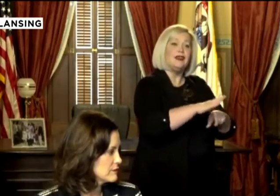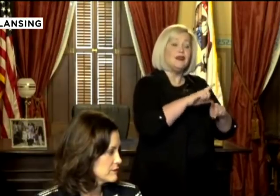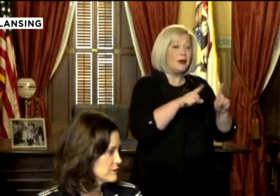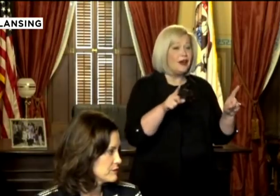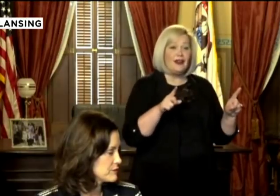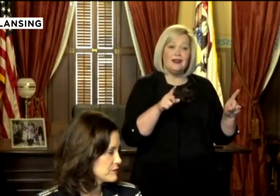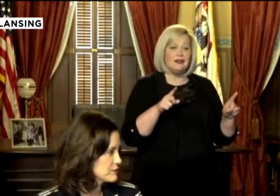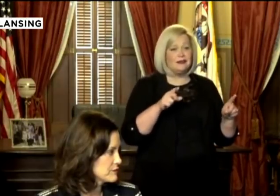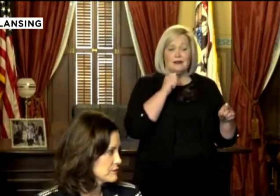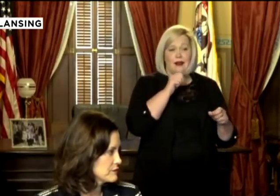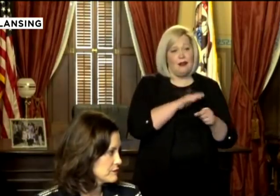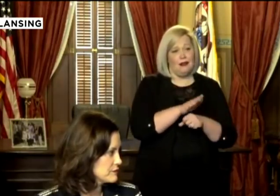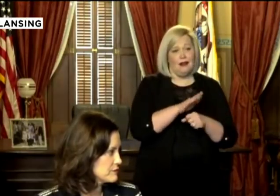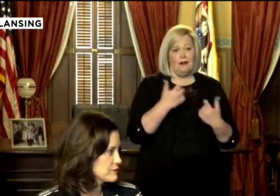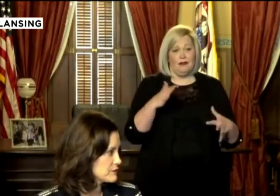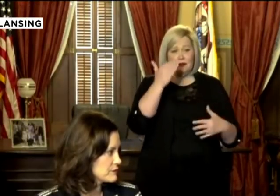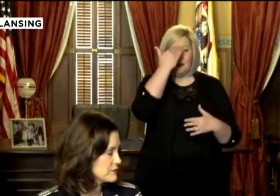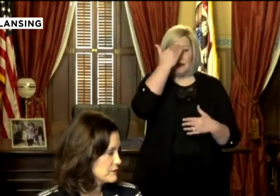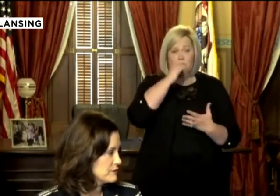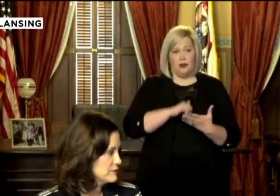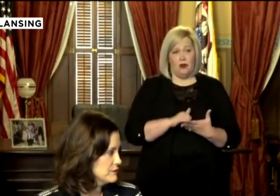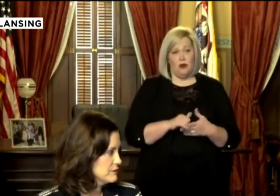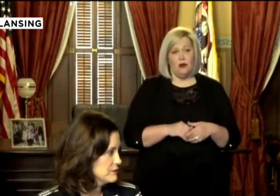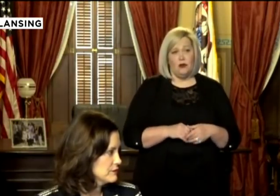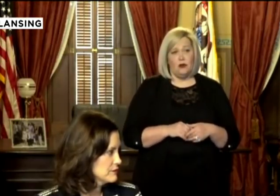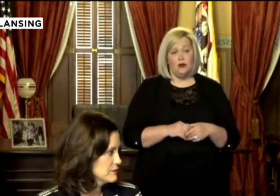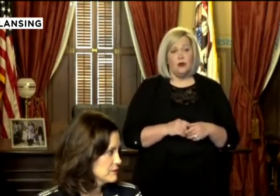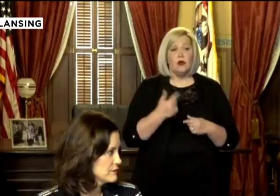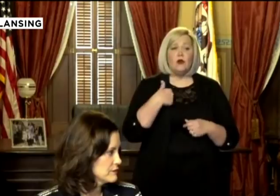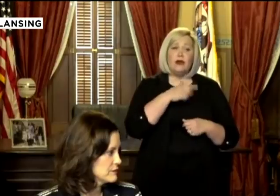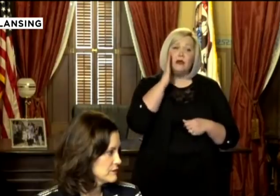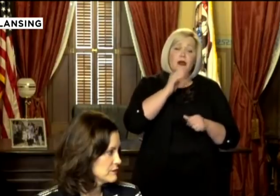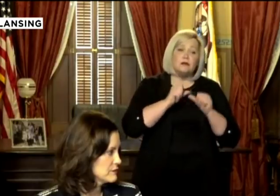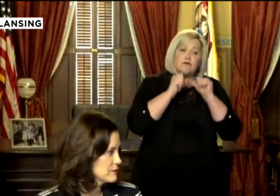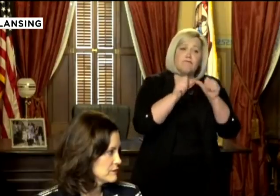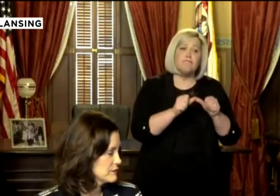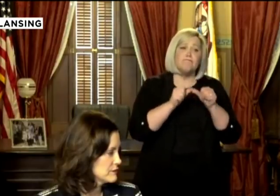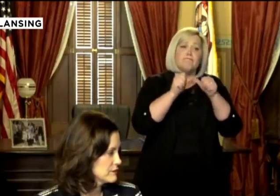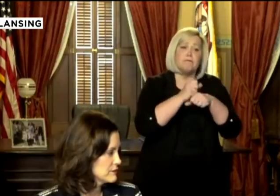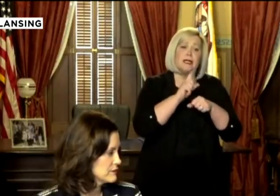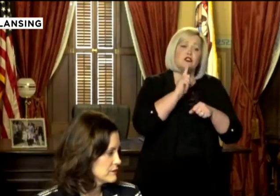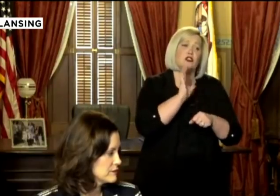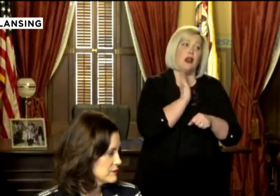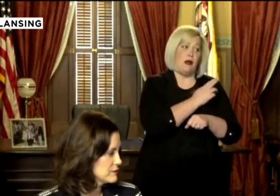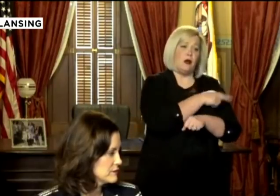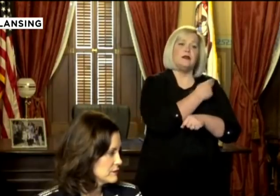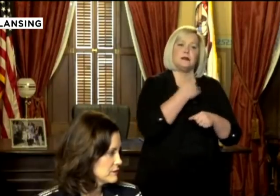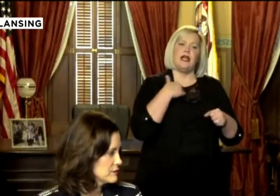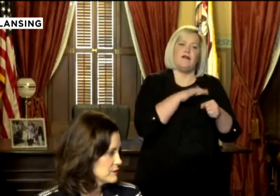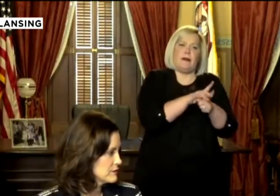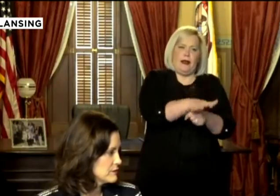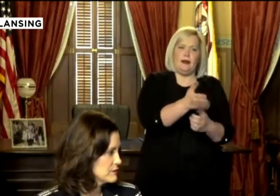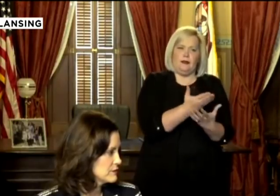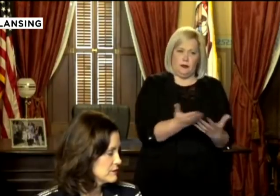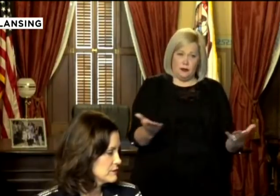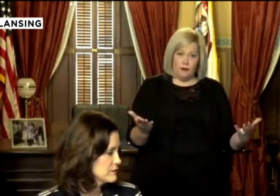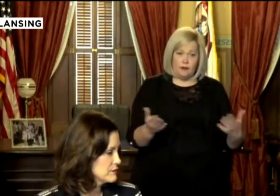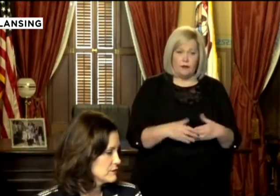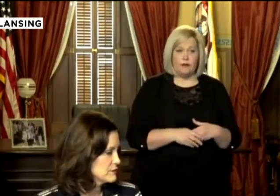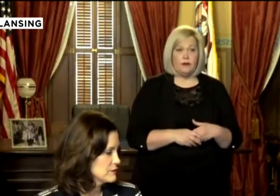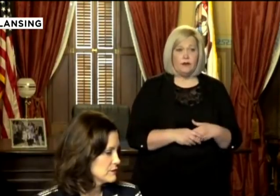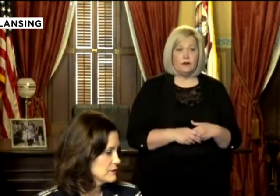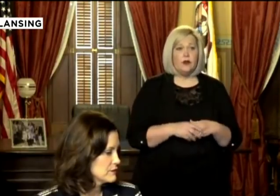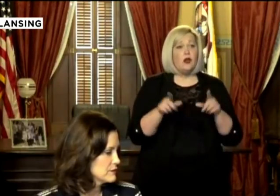enough. We will continue to work around the clock to get our hospitals the supplies that they need. We've